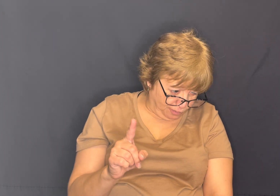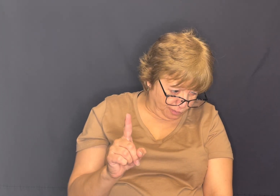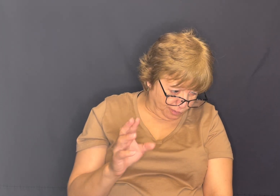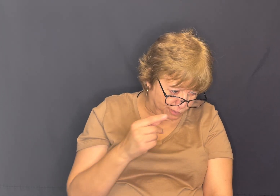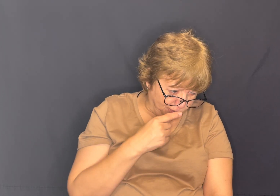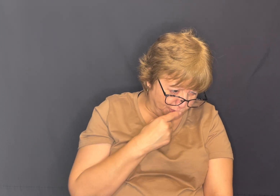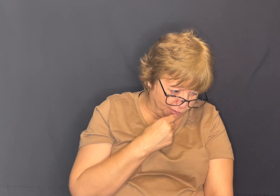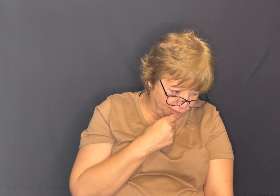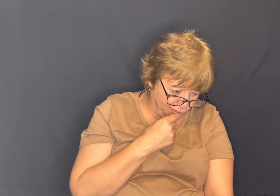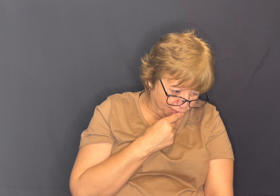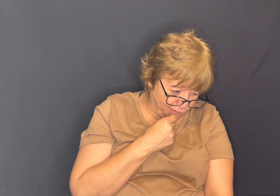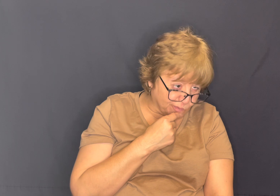One more.